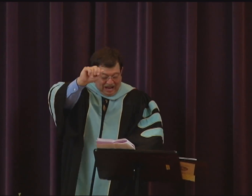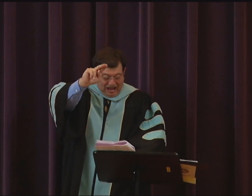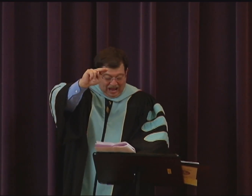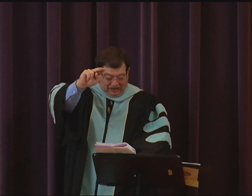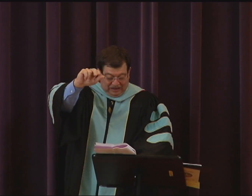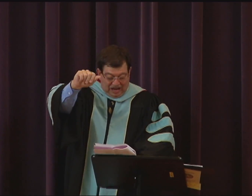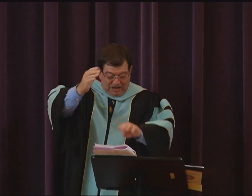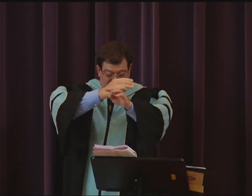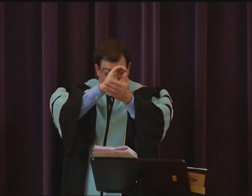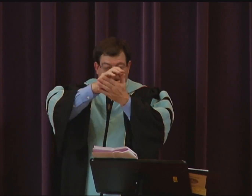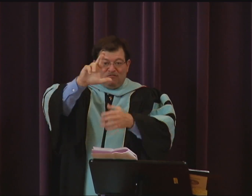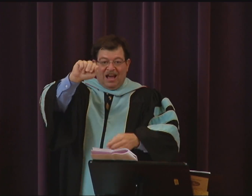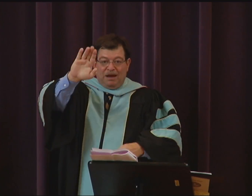Next,